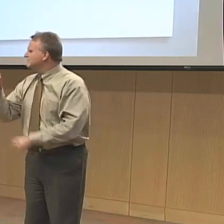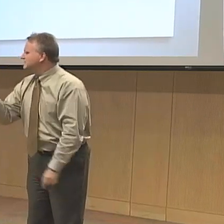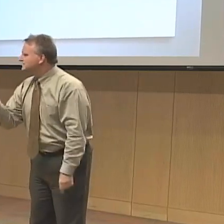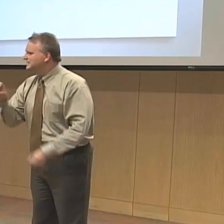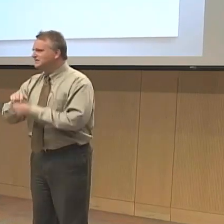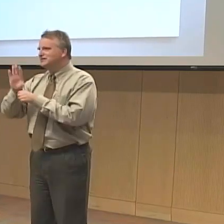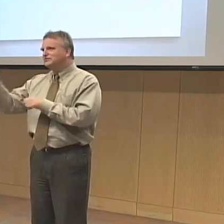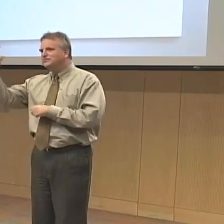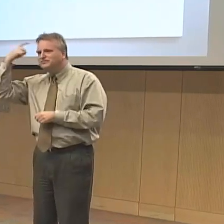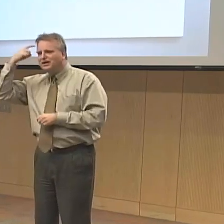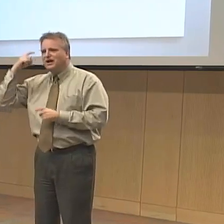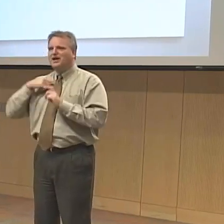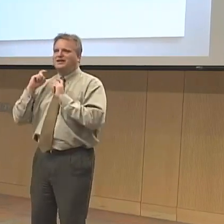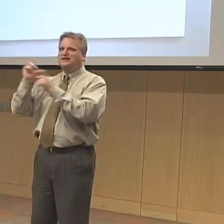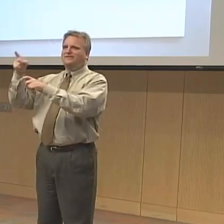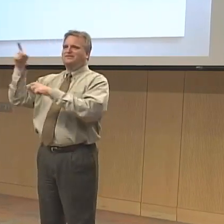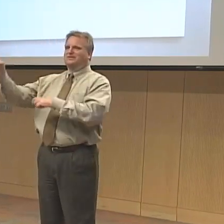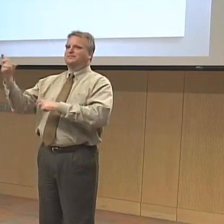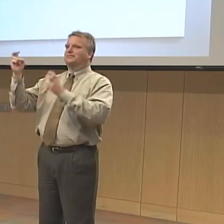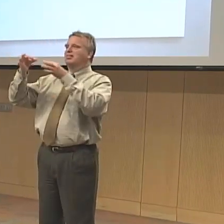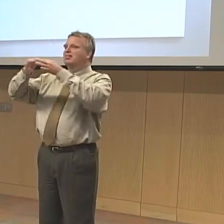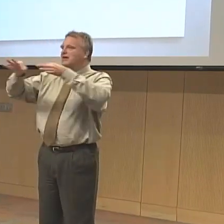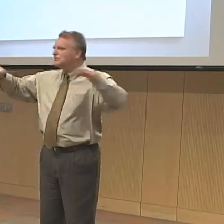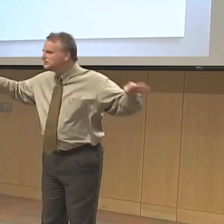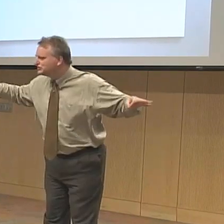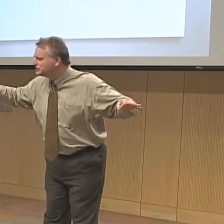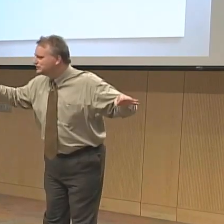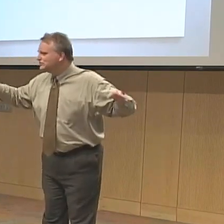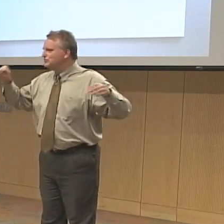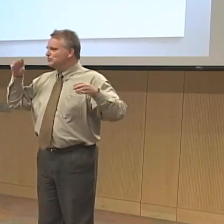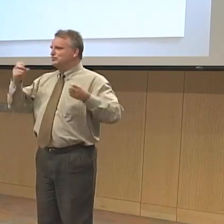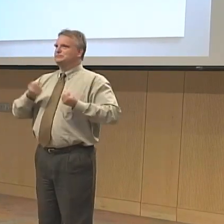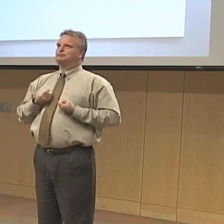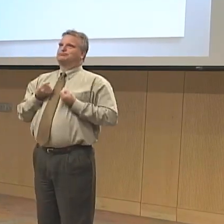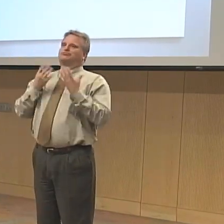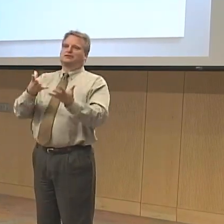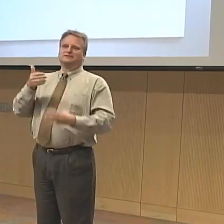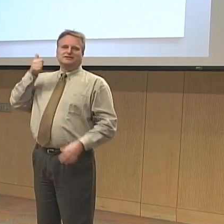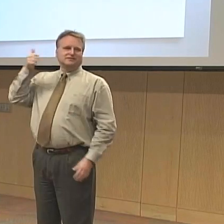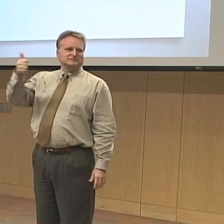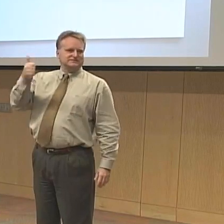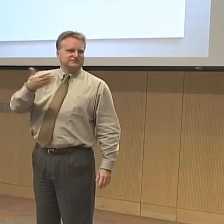is. I give them the language to express themselves better.